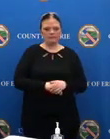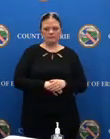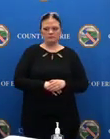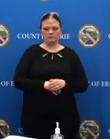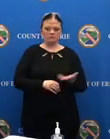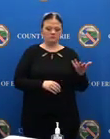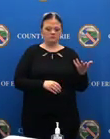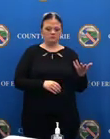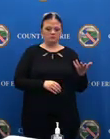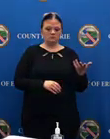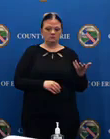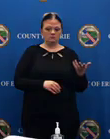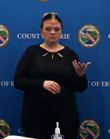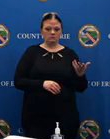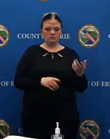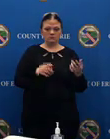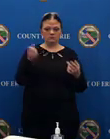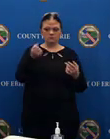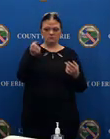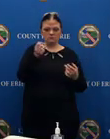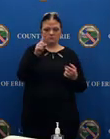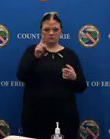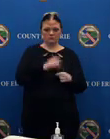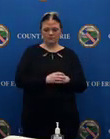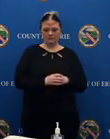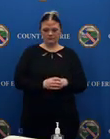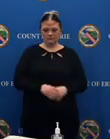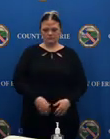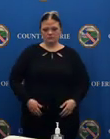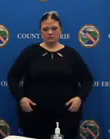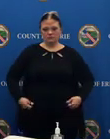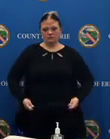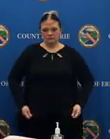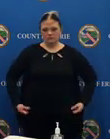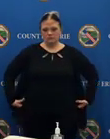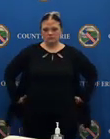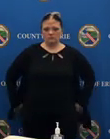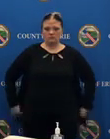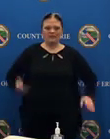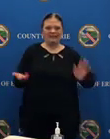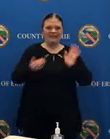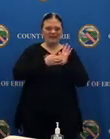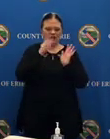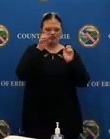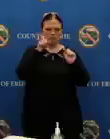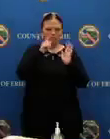We will just drop this down and go up here, just once again to look at the map.